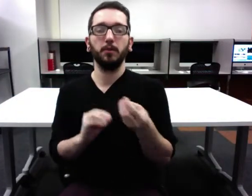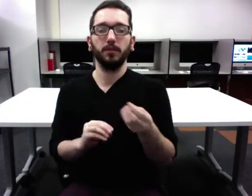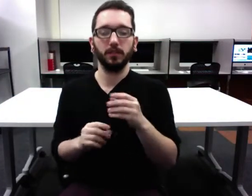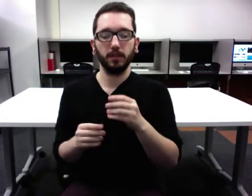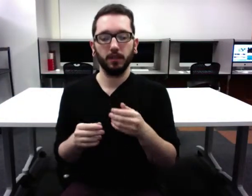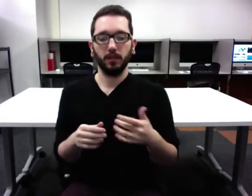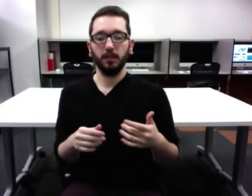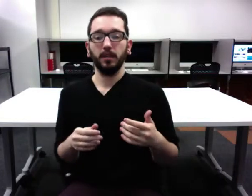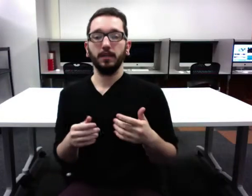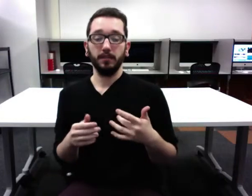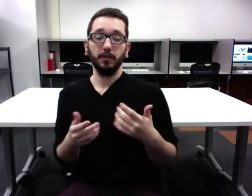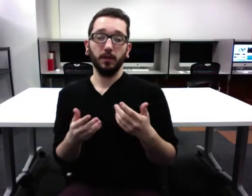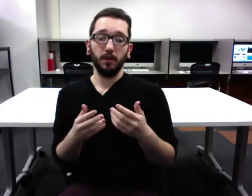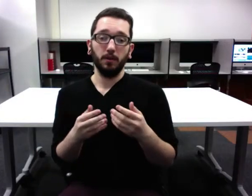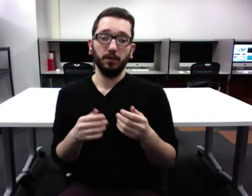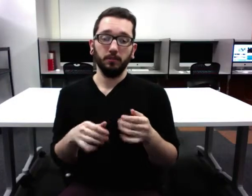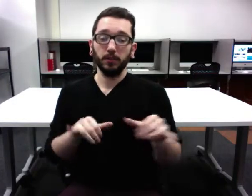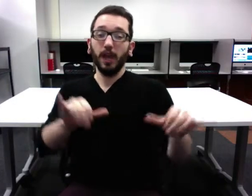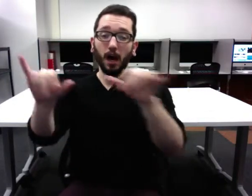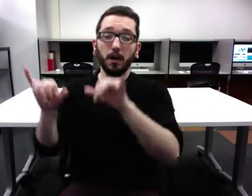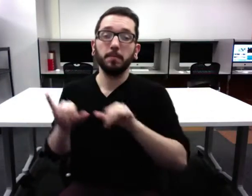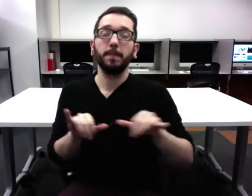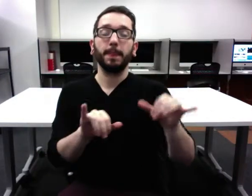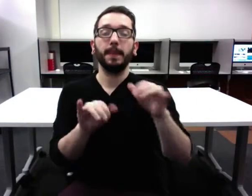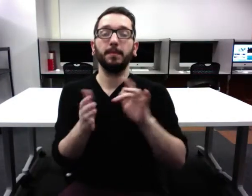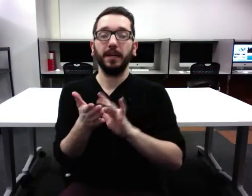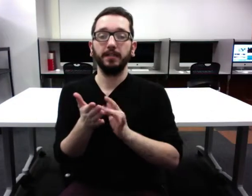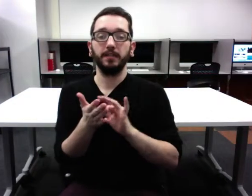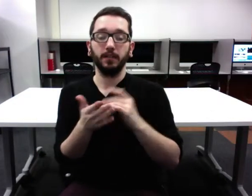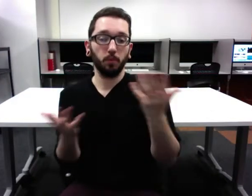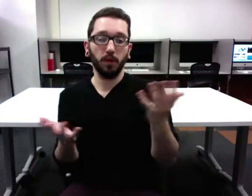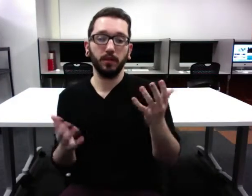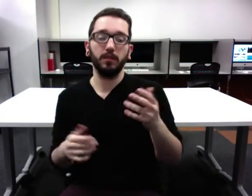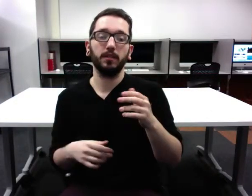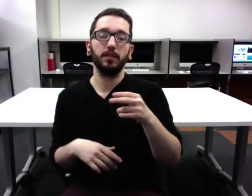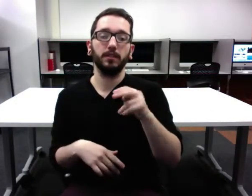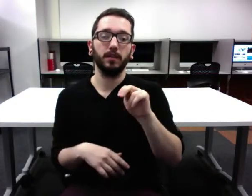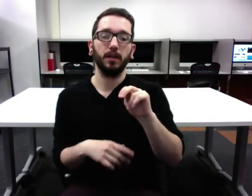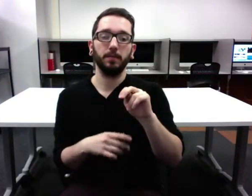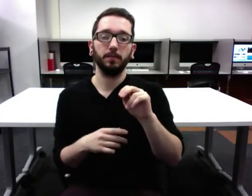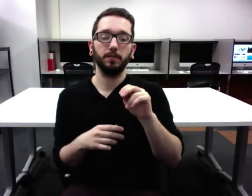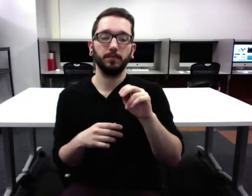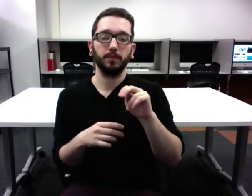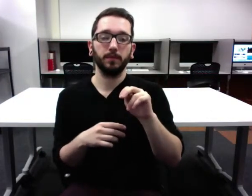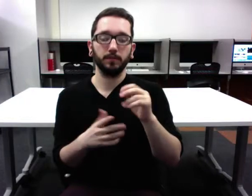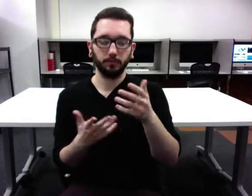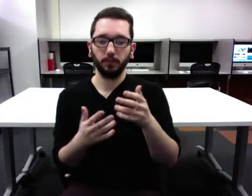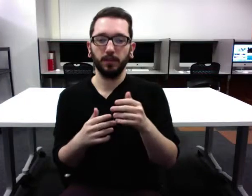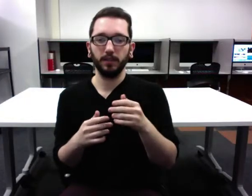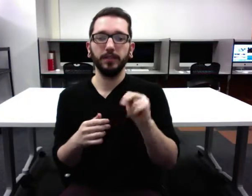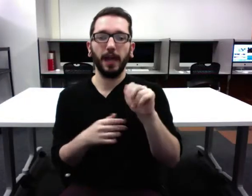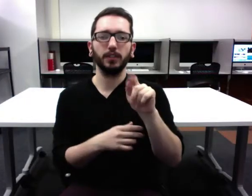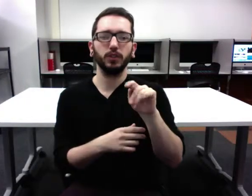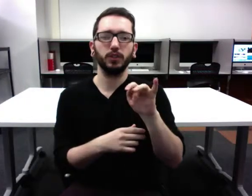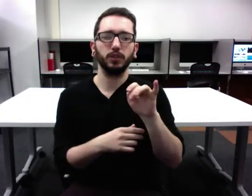the most common thing that people reported doing. But they also reported 12% said that they had been doing some sort of